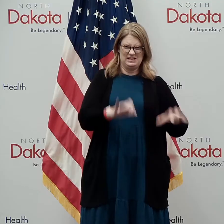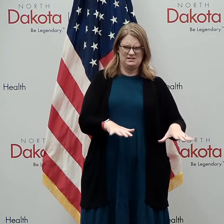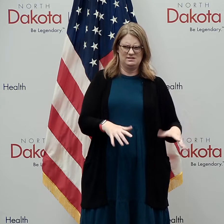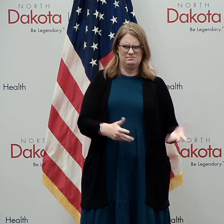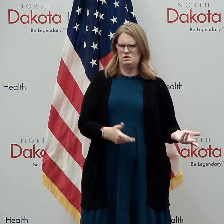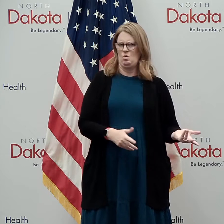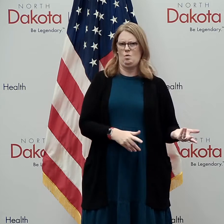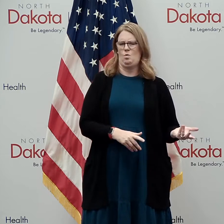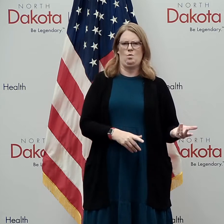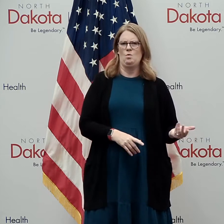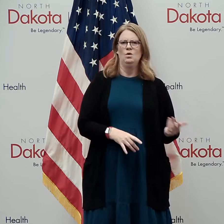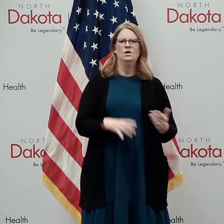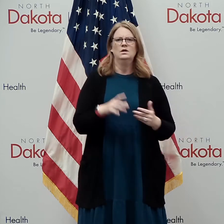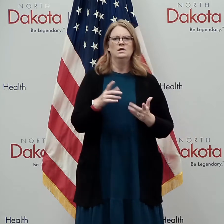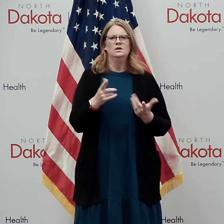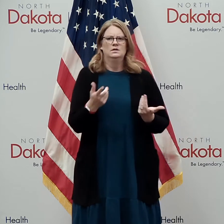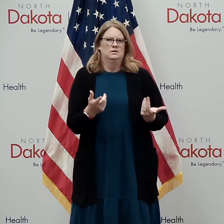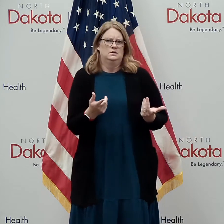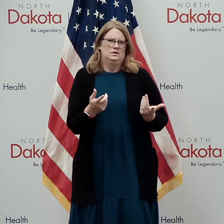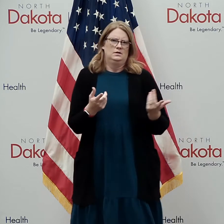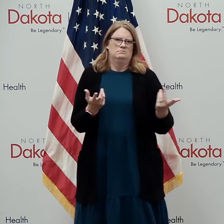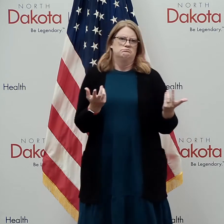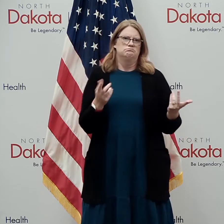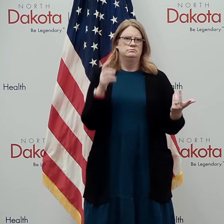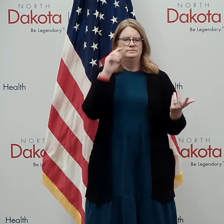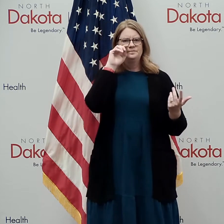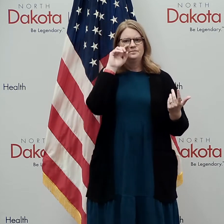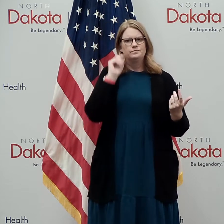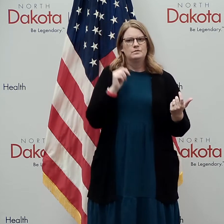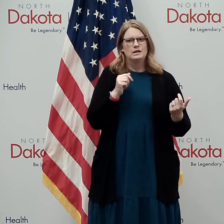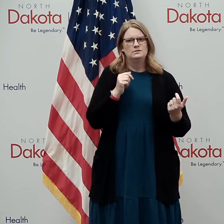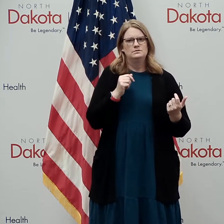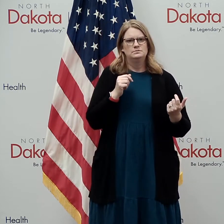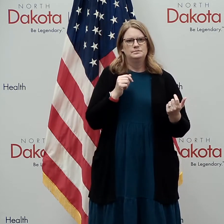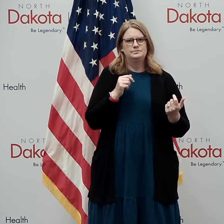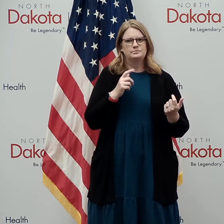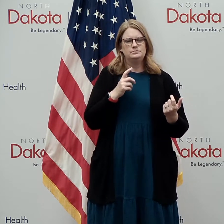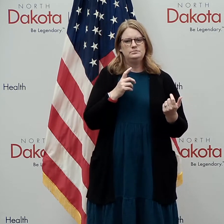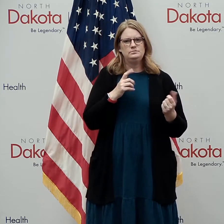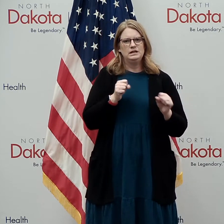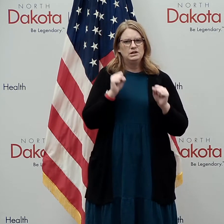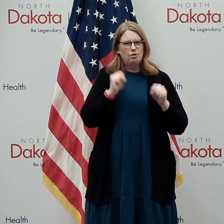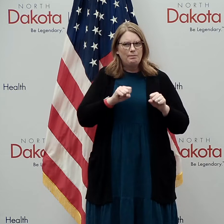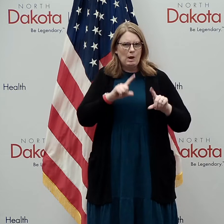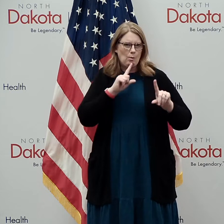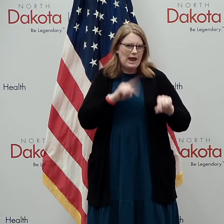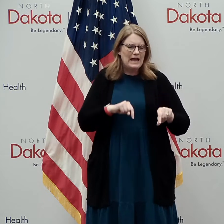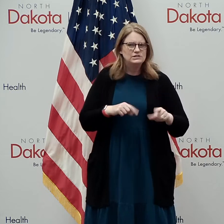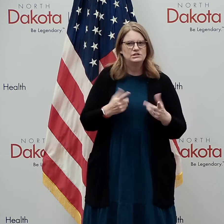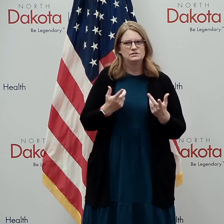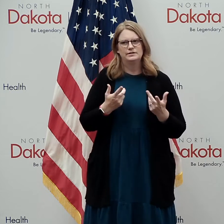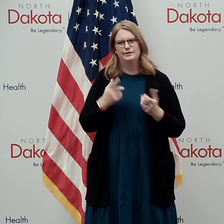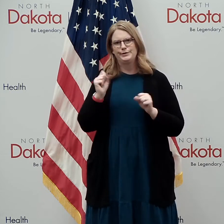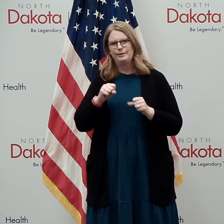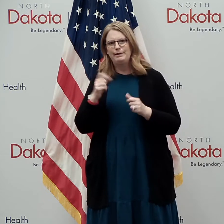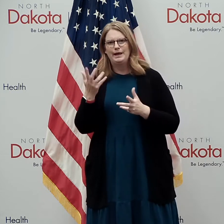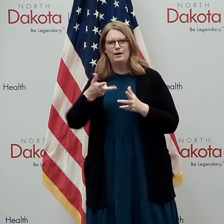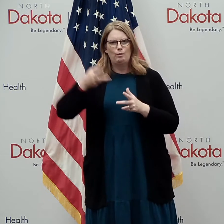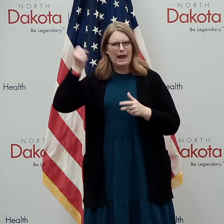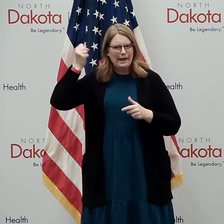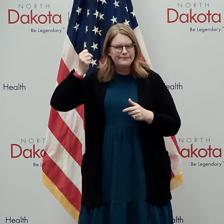early in this. This is sort of just quickly in this thing. I mean, there could be there could be a reaction, there could be a retraction, there could